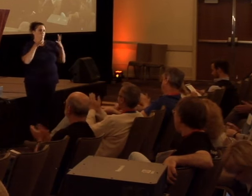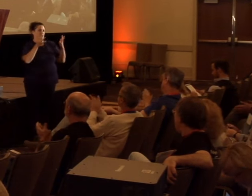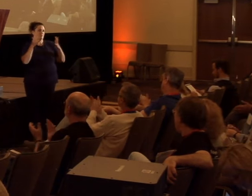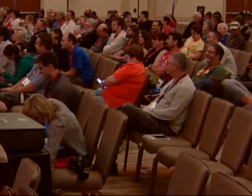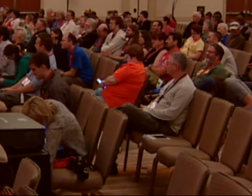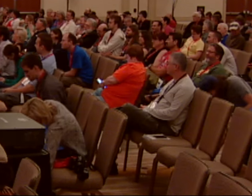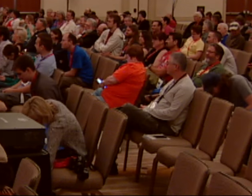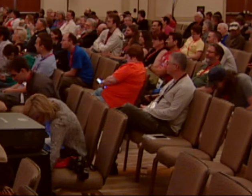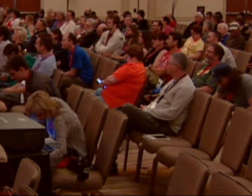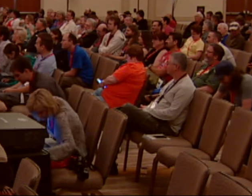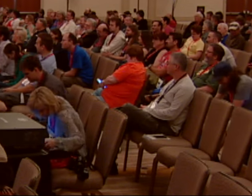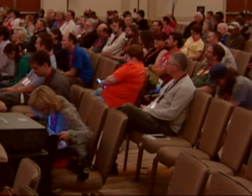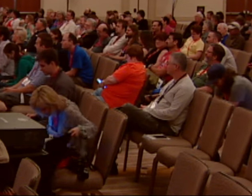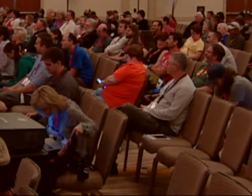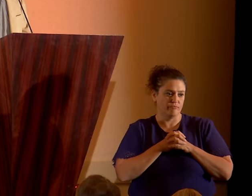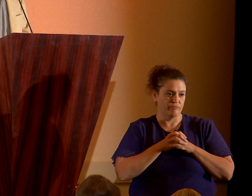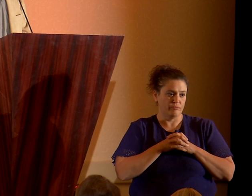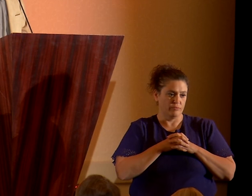Thank you.